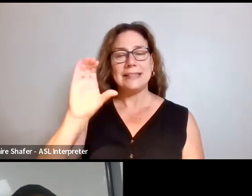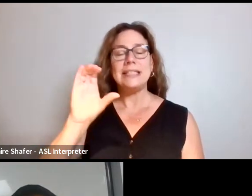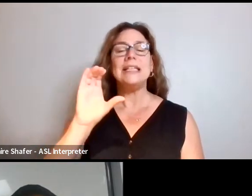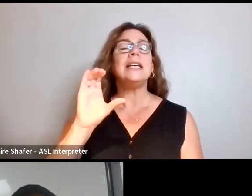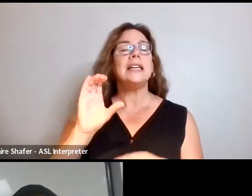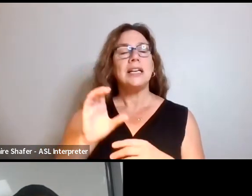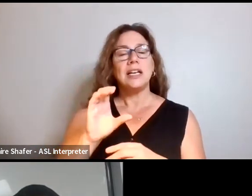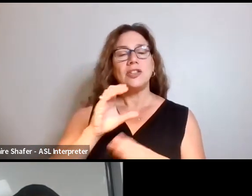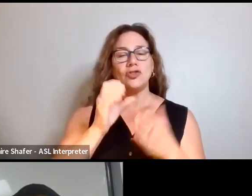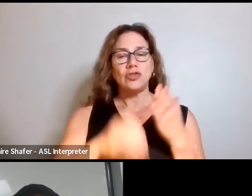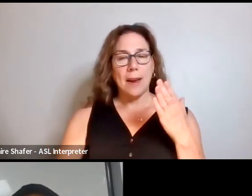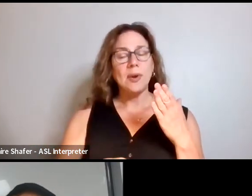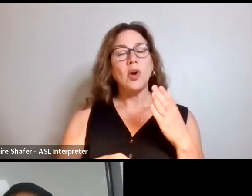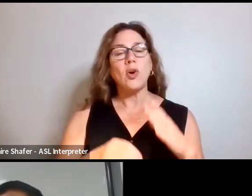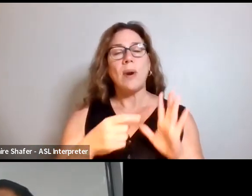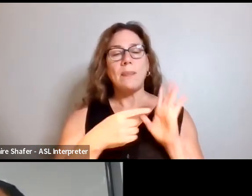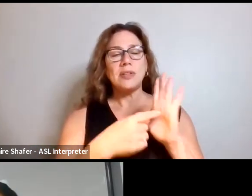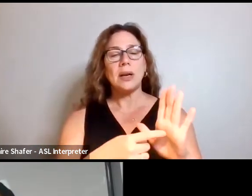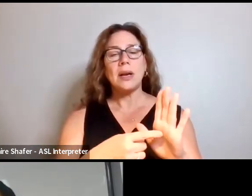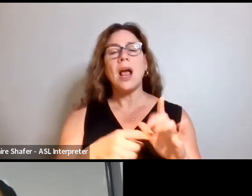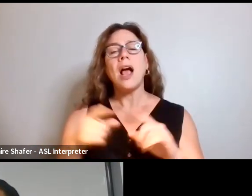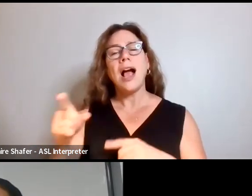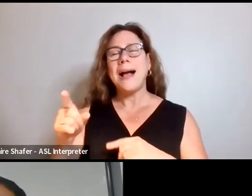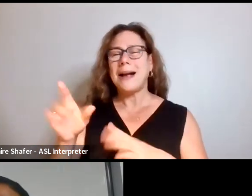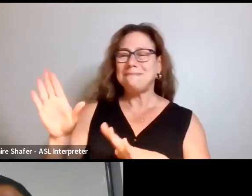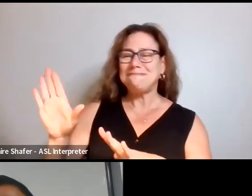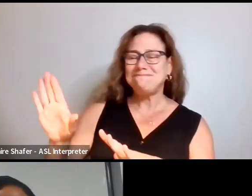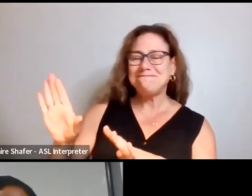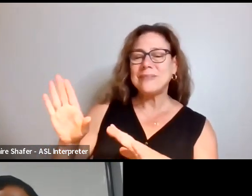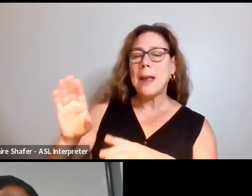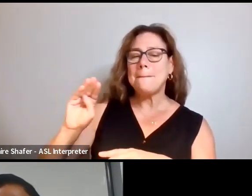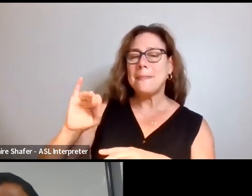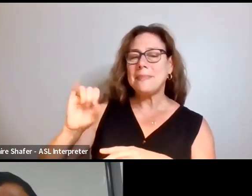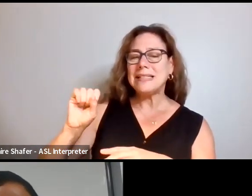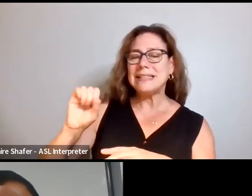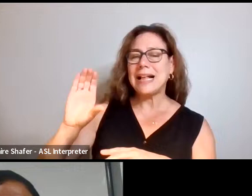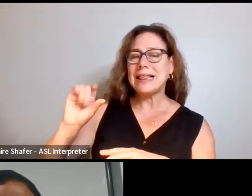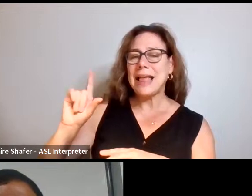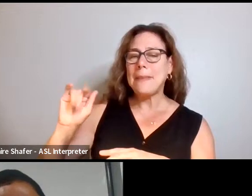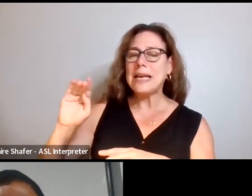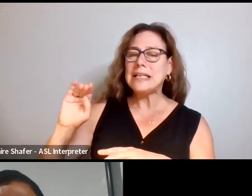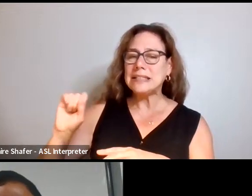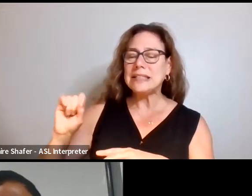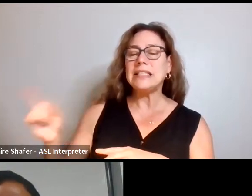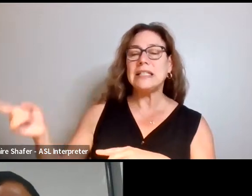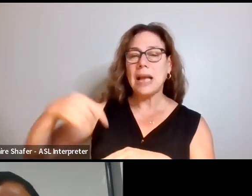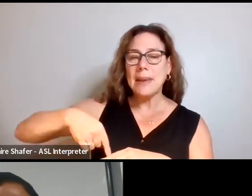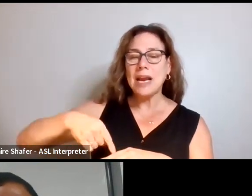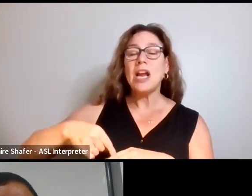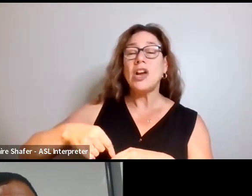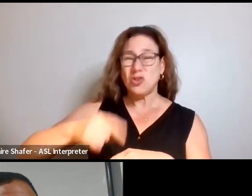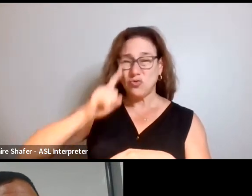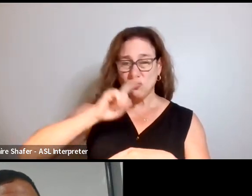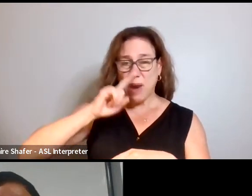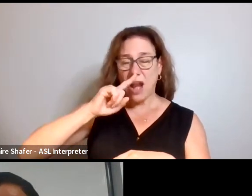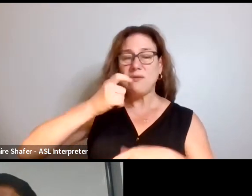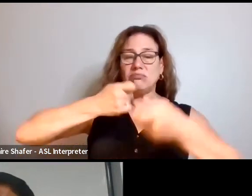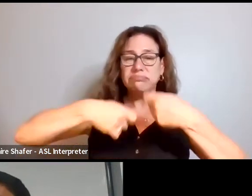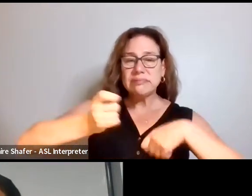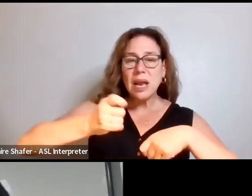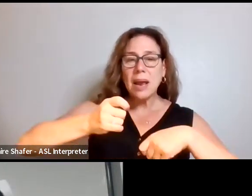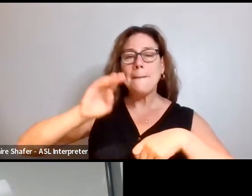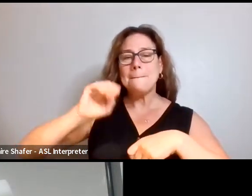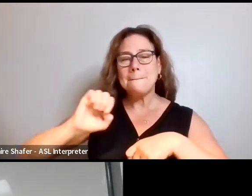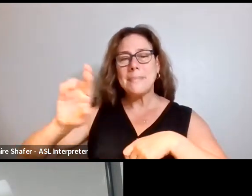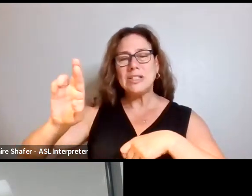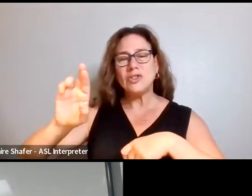President Land, Ms. Clemens is on her way. I was wondering if maybe we could have Mr. Mendez from the adult school. He is teaching right now, so he's doing his